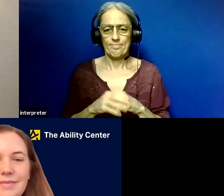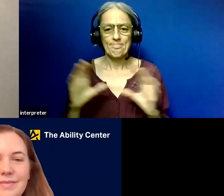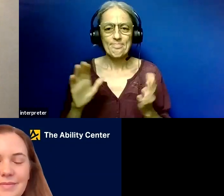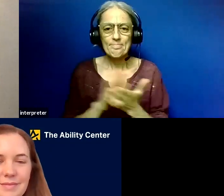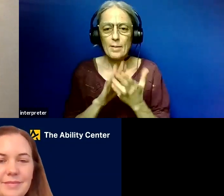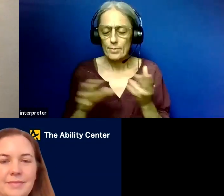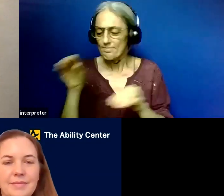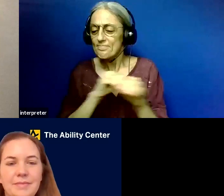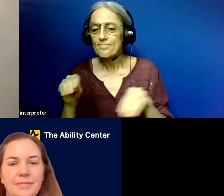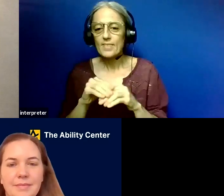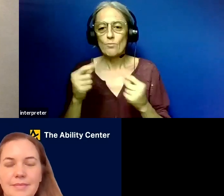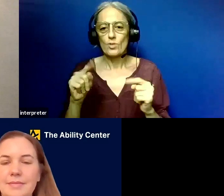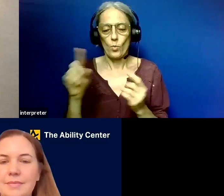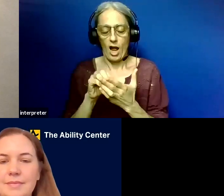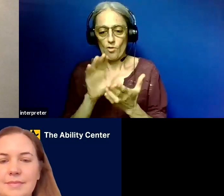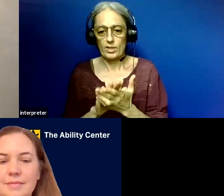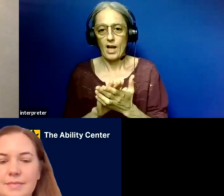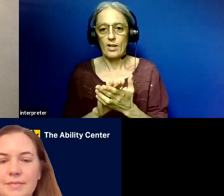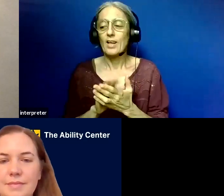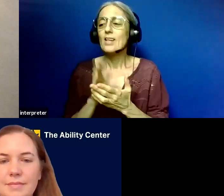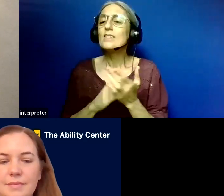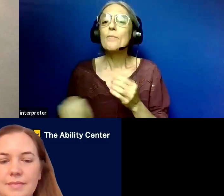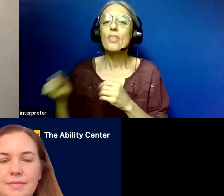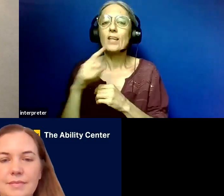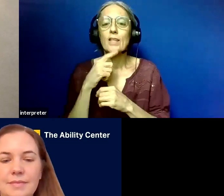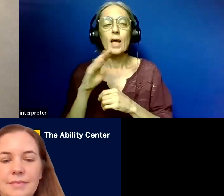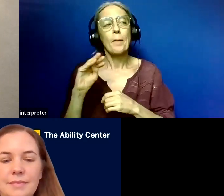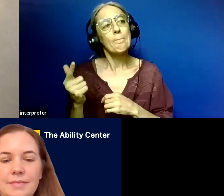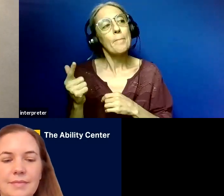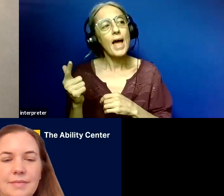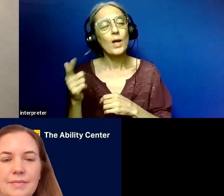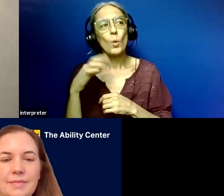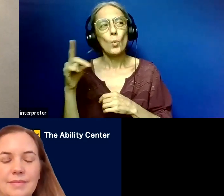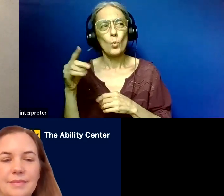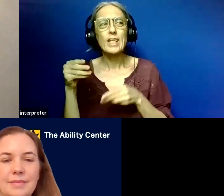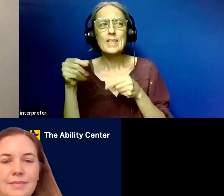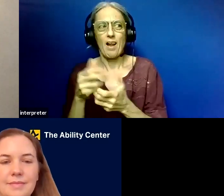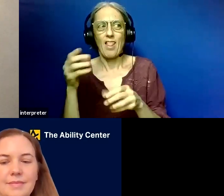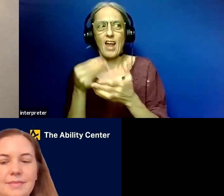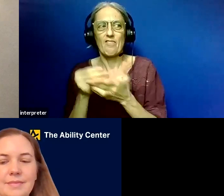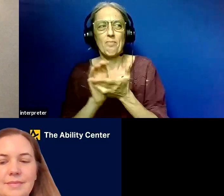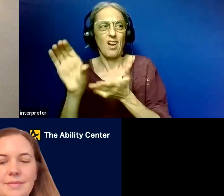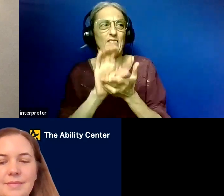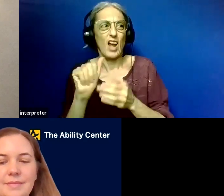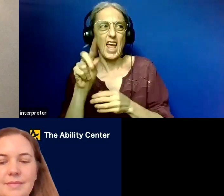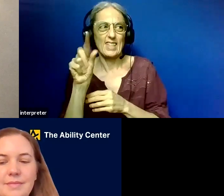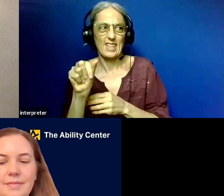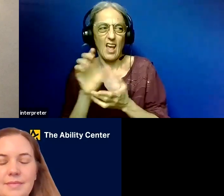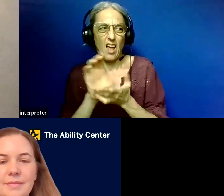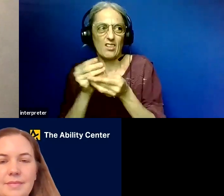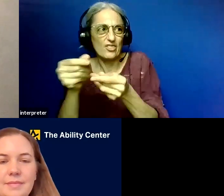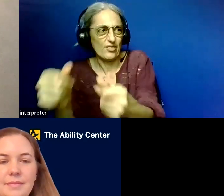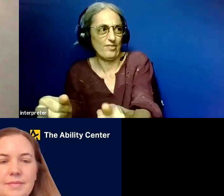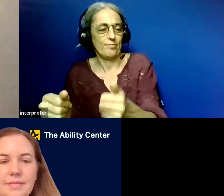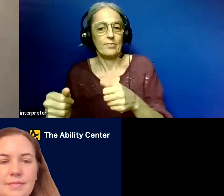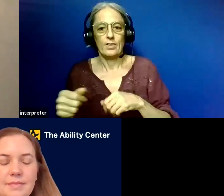where I wrote down, they'll say, Meg, we're spending a lot of money on ADA, and don't you think that we're spending a